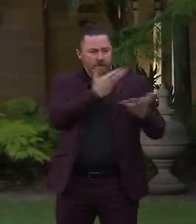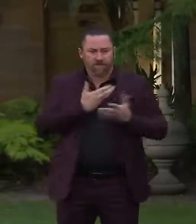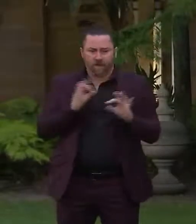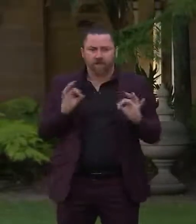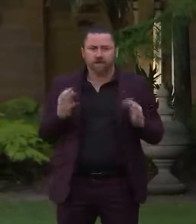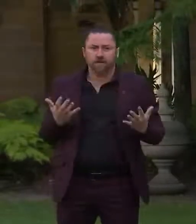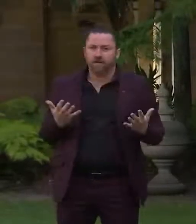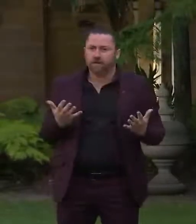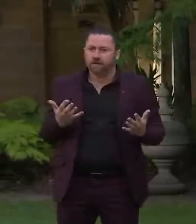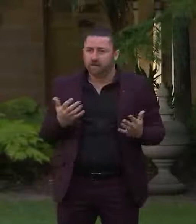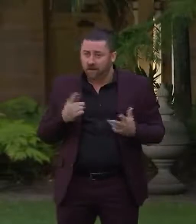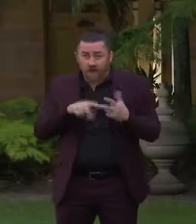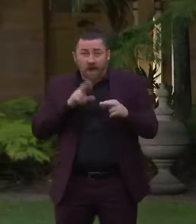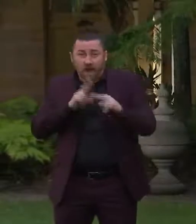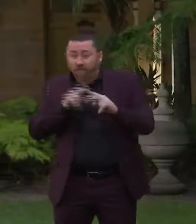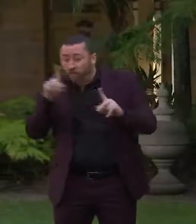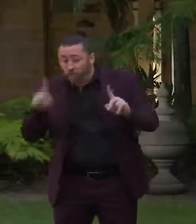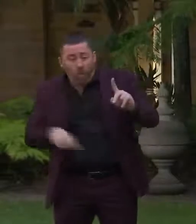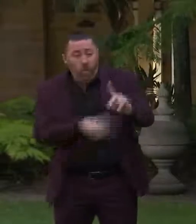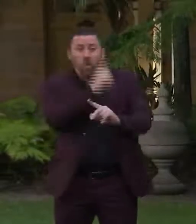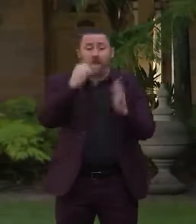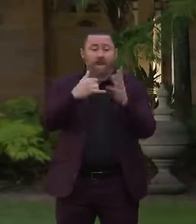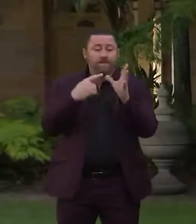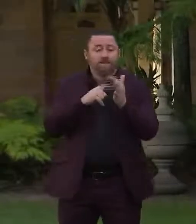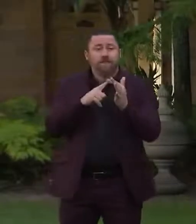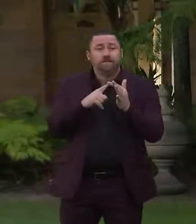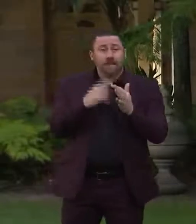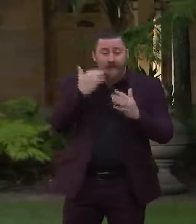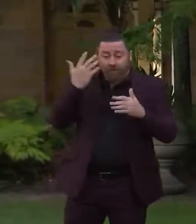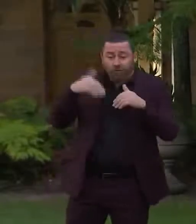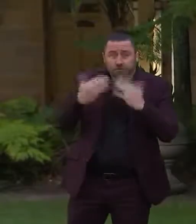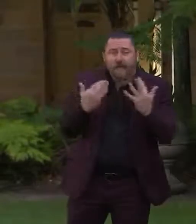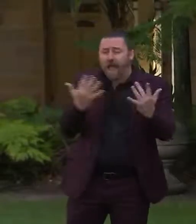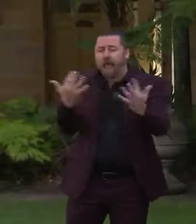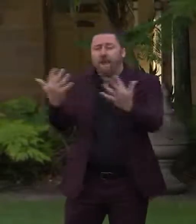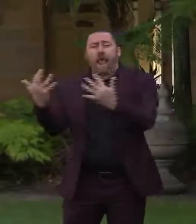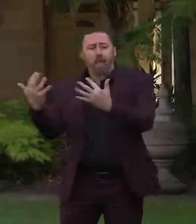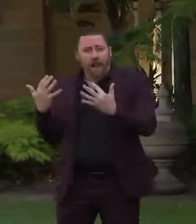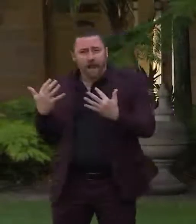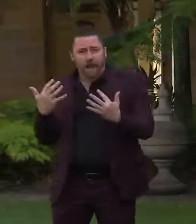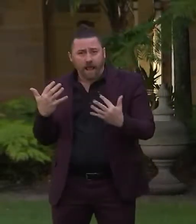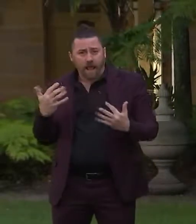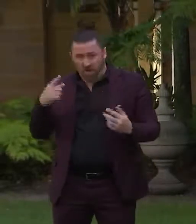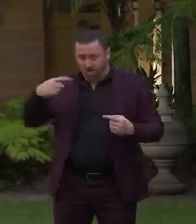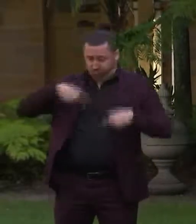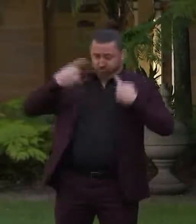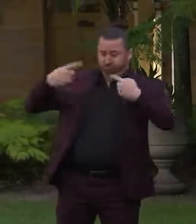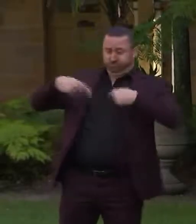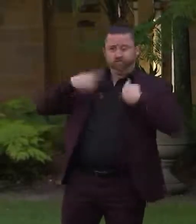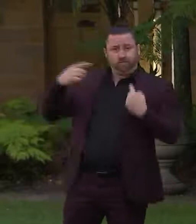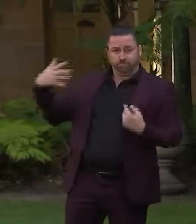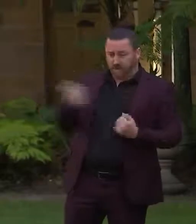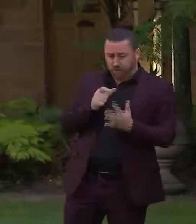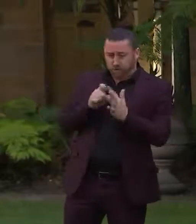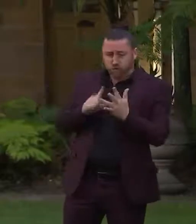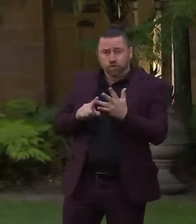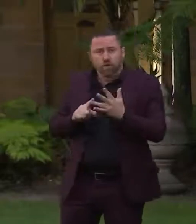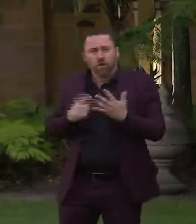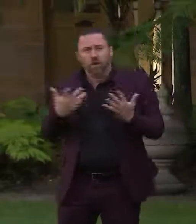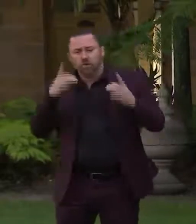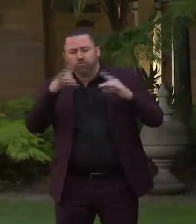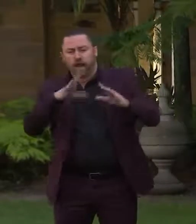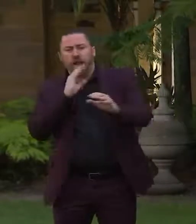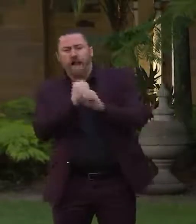states are releasing their figures every day, I think it's only fair and reasonable that the federal